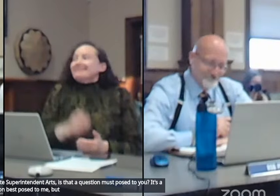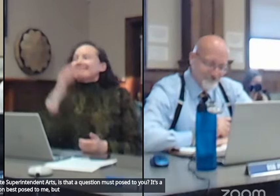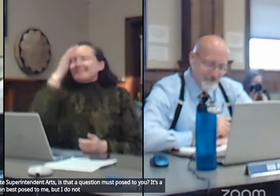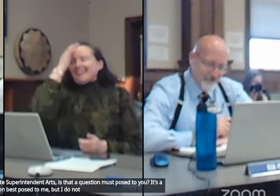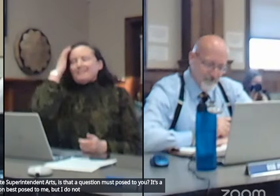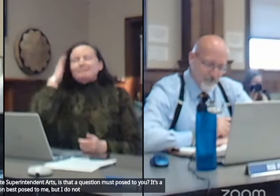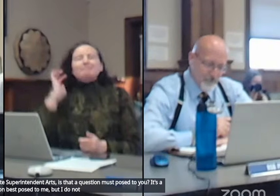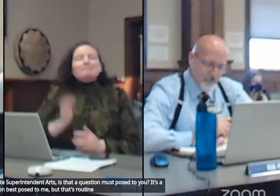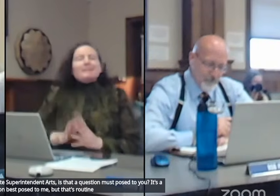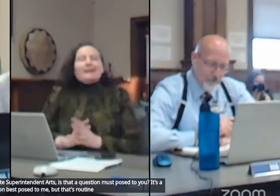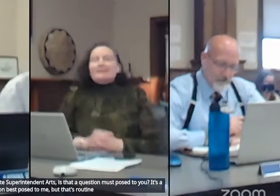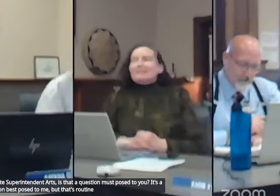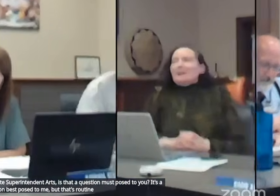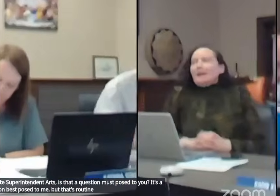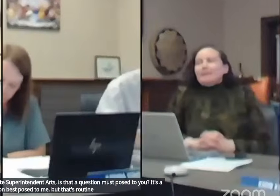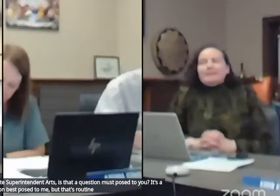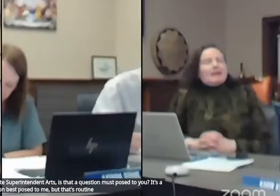this.